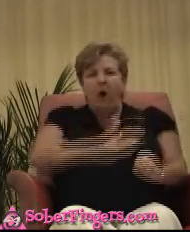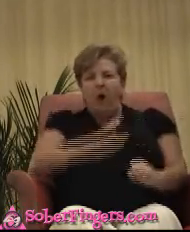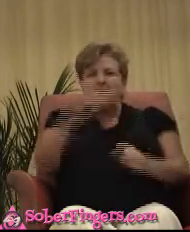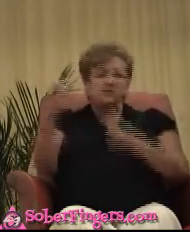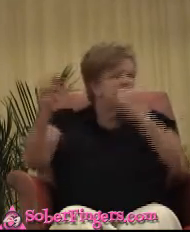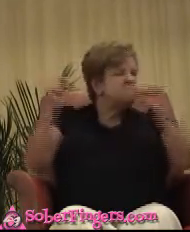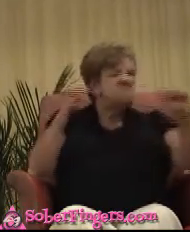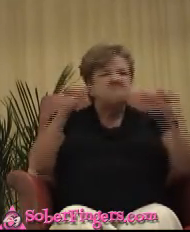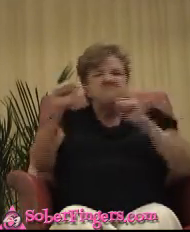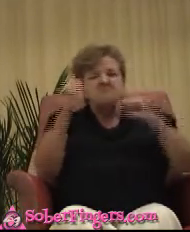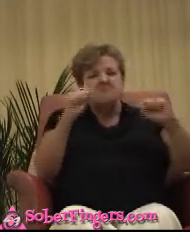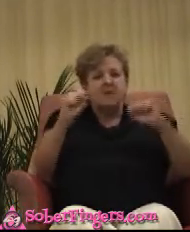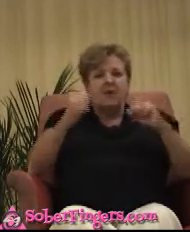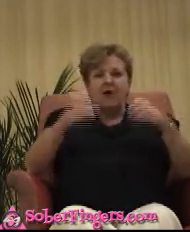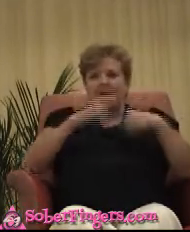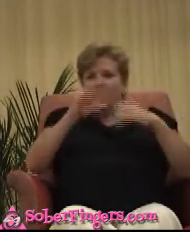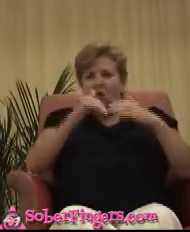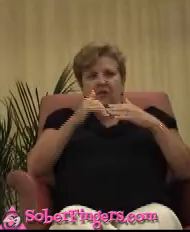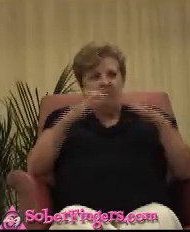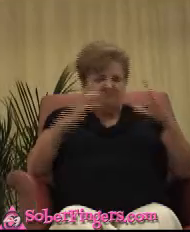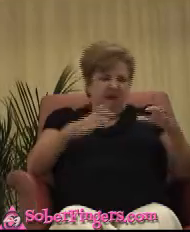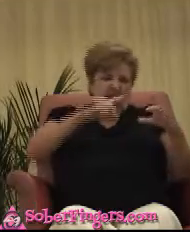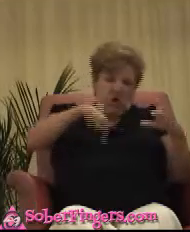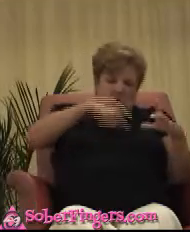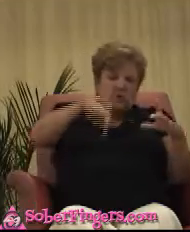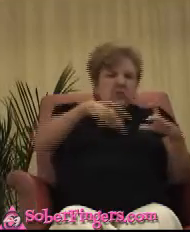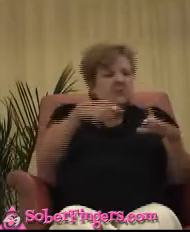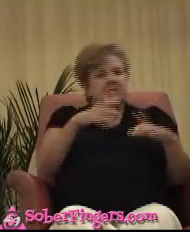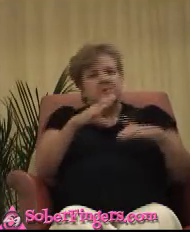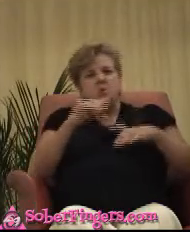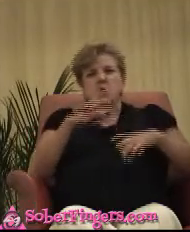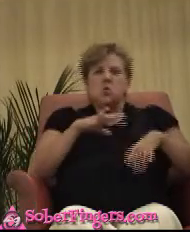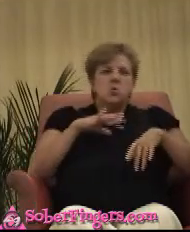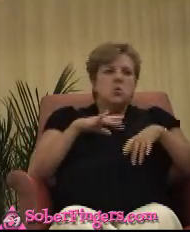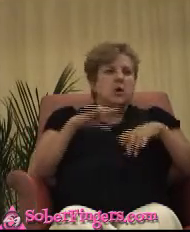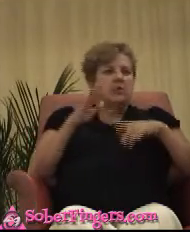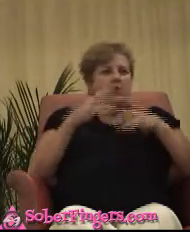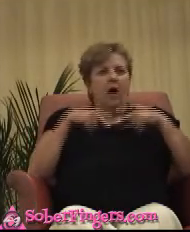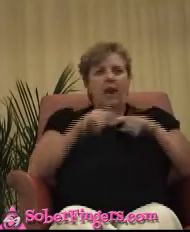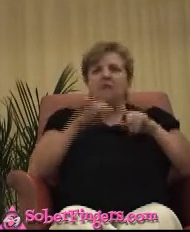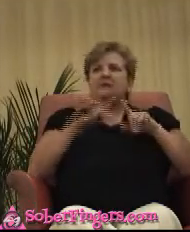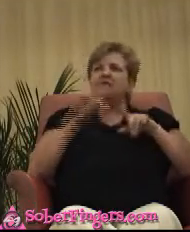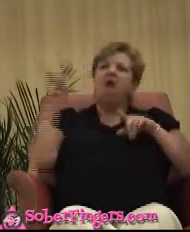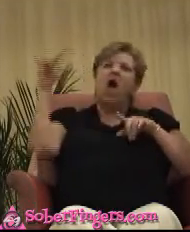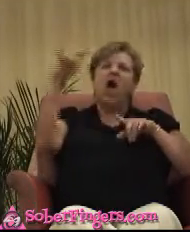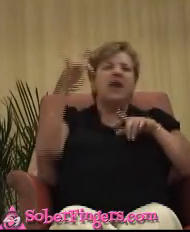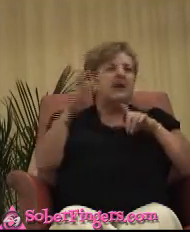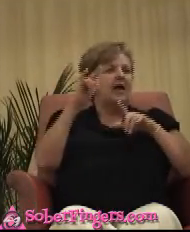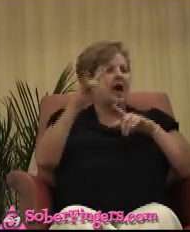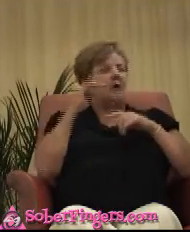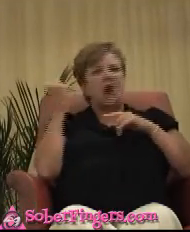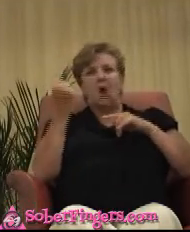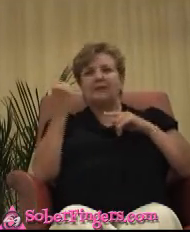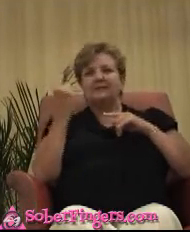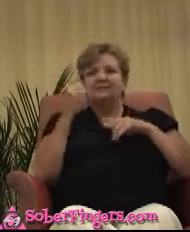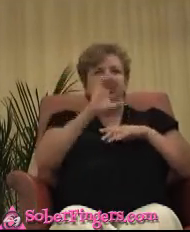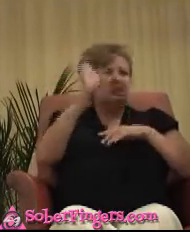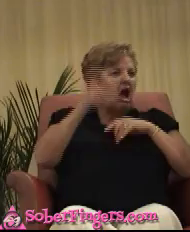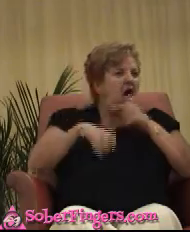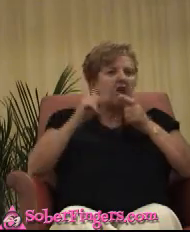the albums. And I'd find places around the country when I was flying that had live entertainment. And I'd head for those, whether it was in Chicago or Boston or Washington or some